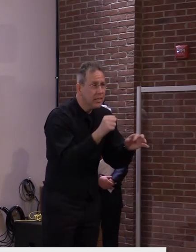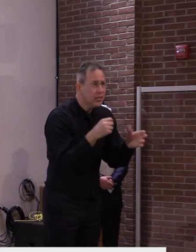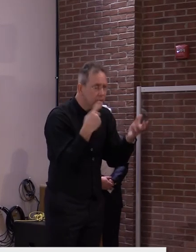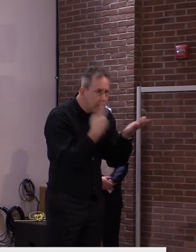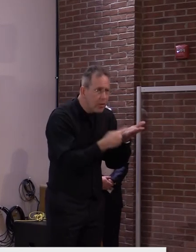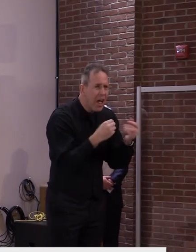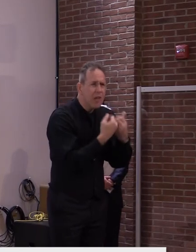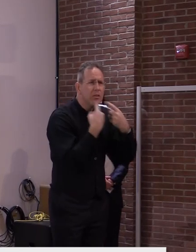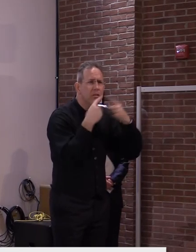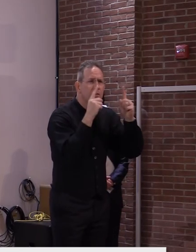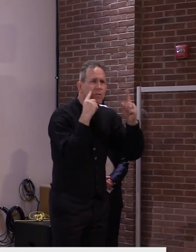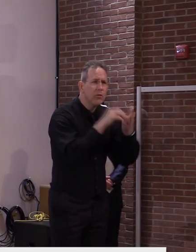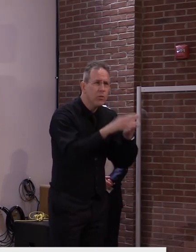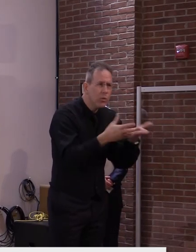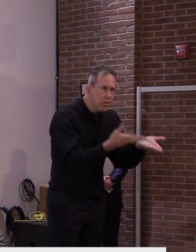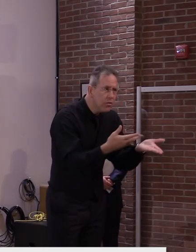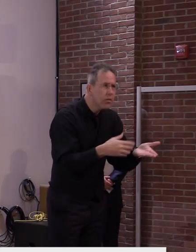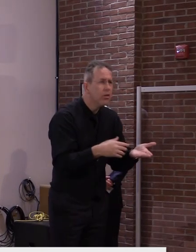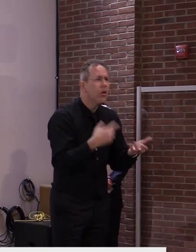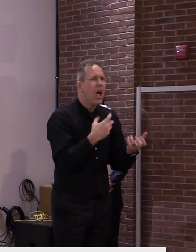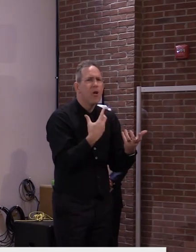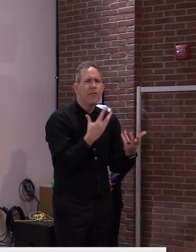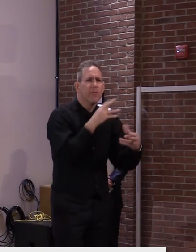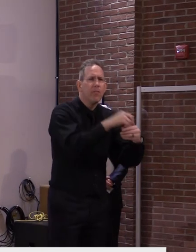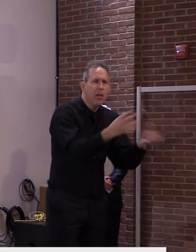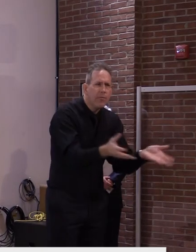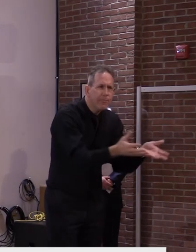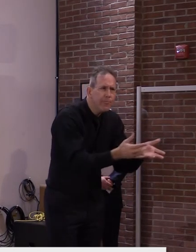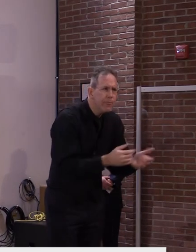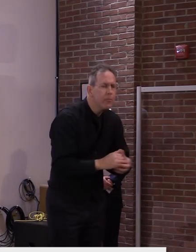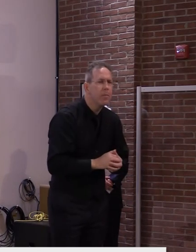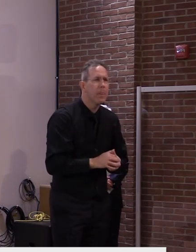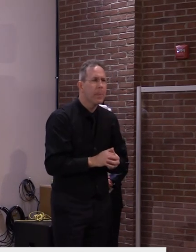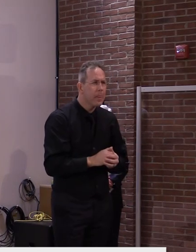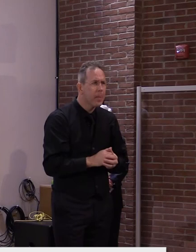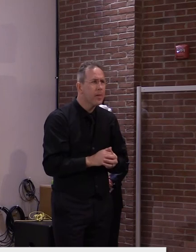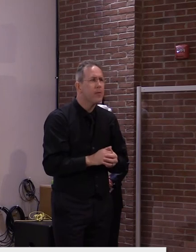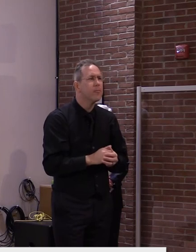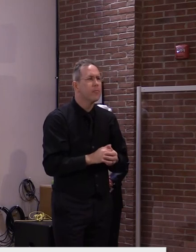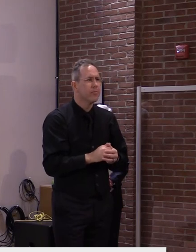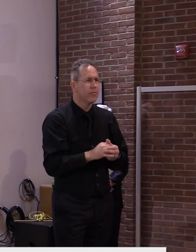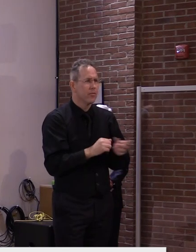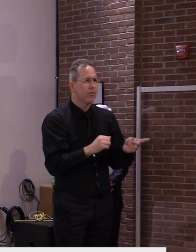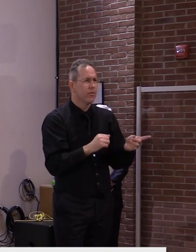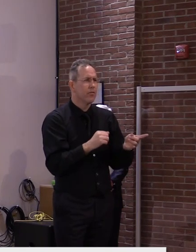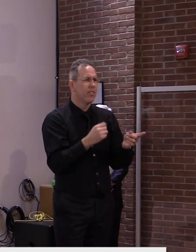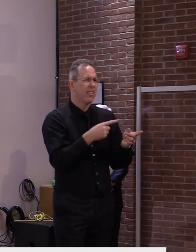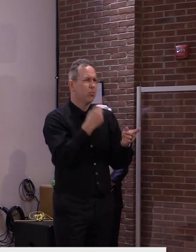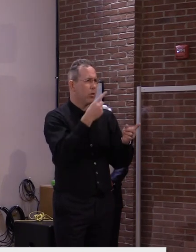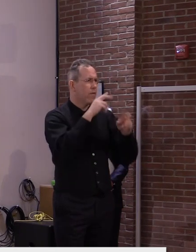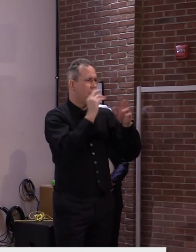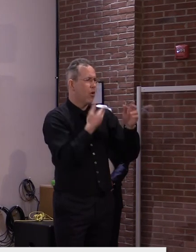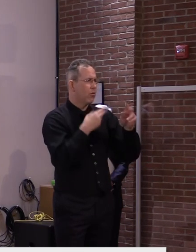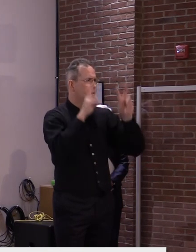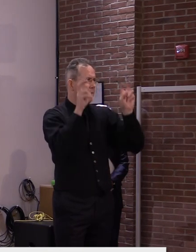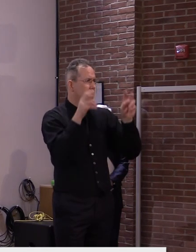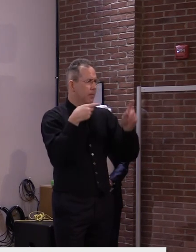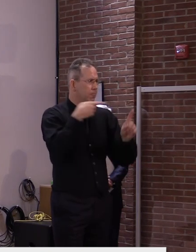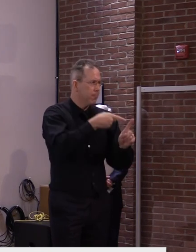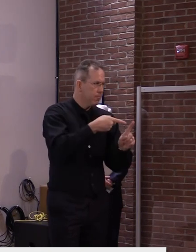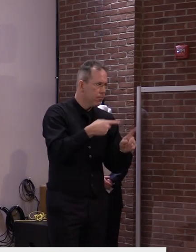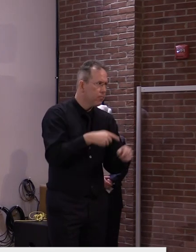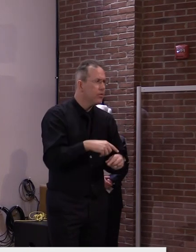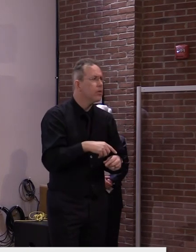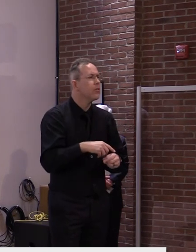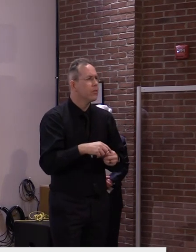the re-engagement with them. So those are emerging as central themes to that work, but we're positioning our districts to really engage in